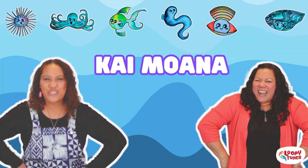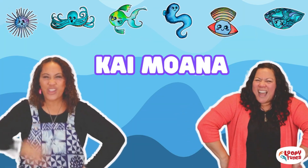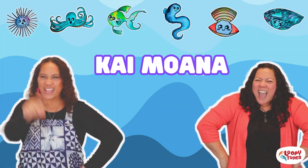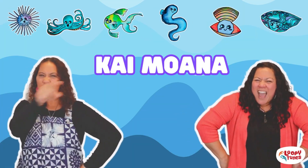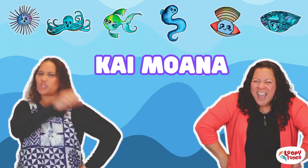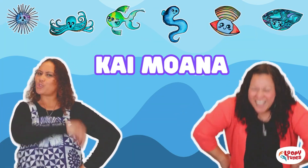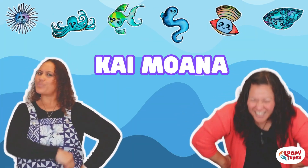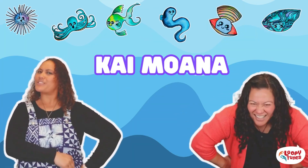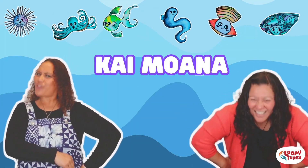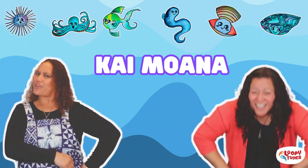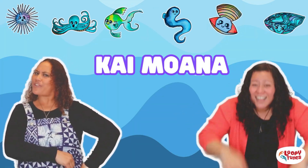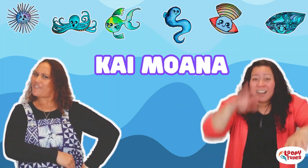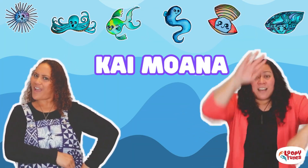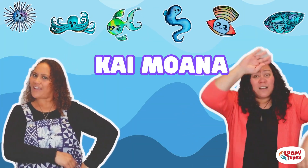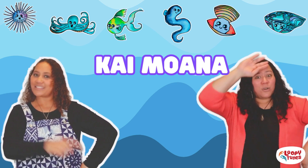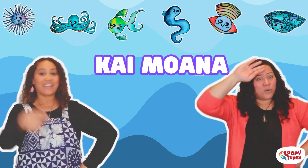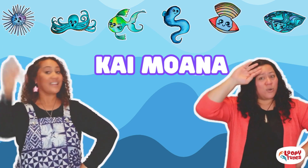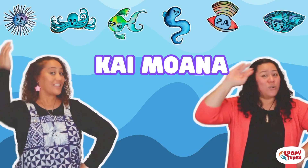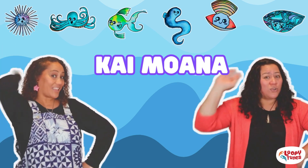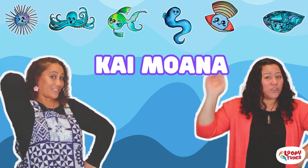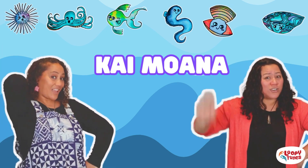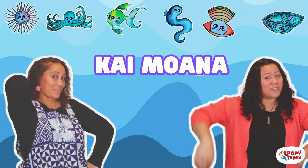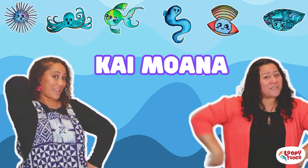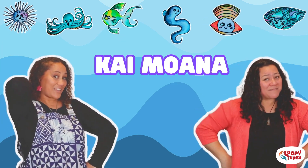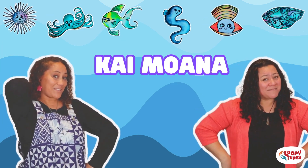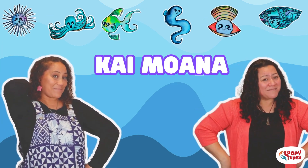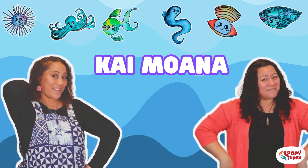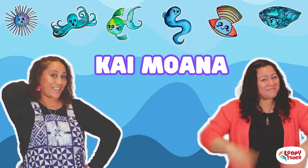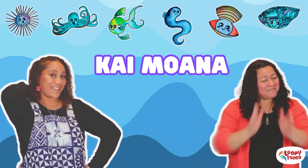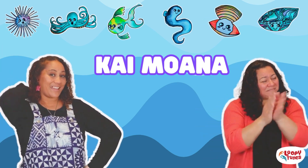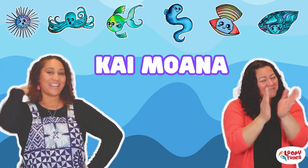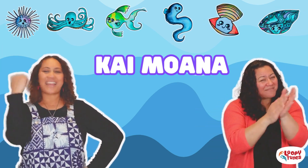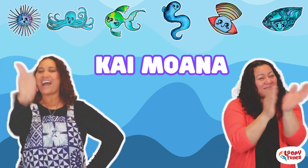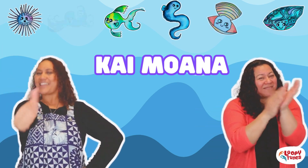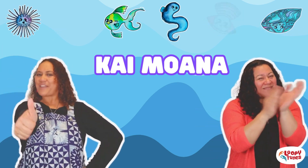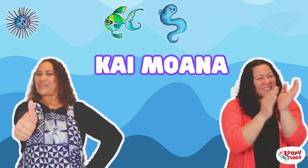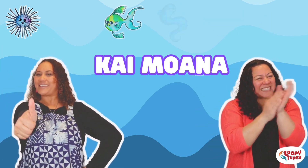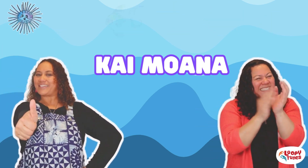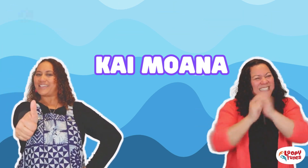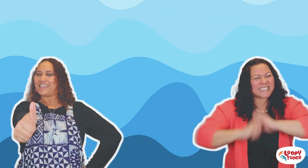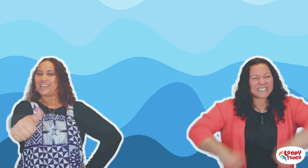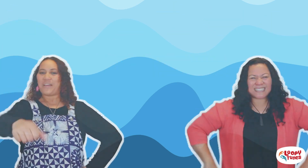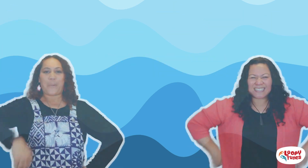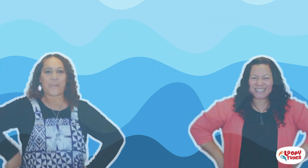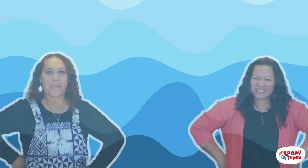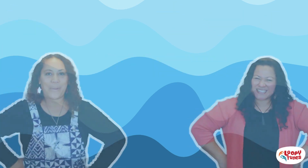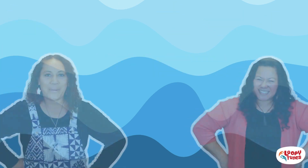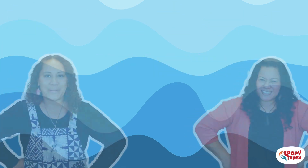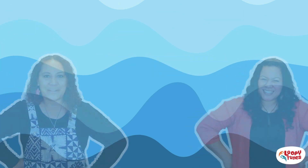Wow, you guys are supersonic fast. Give yourself a pat on the back. Ka rawe.